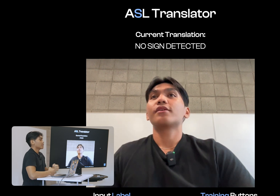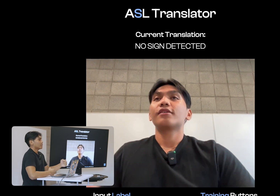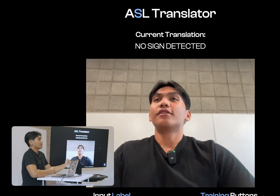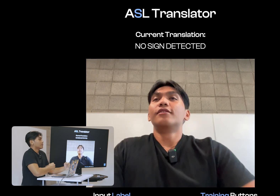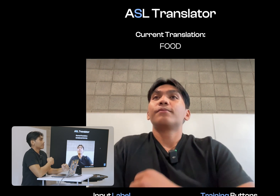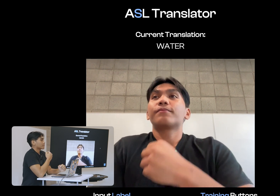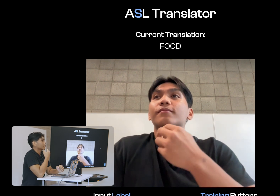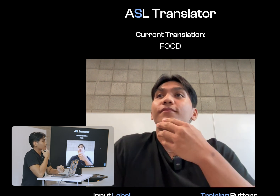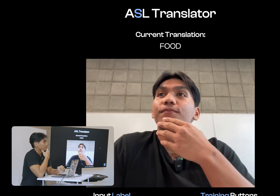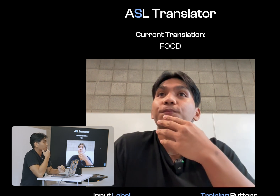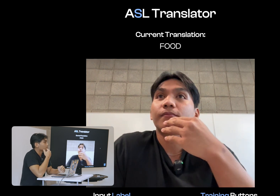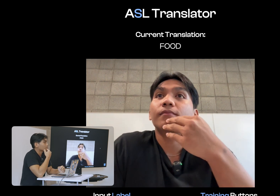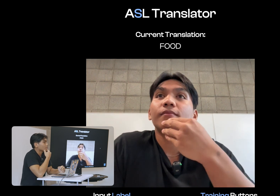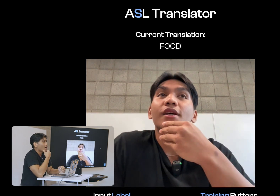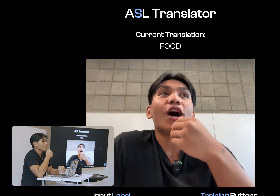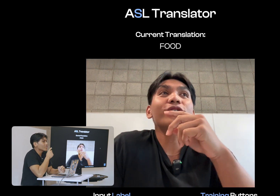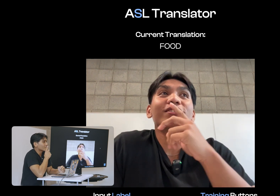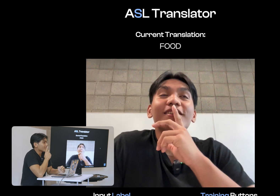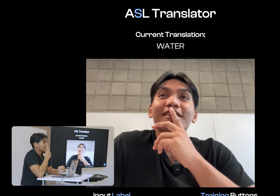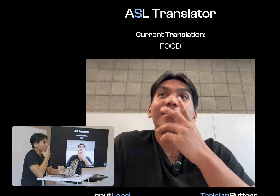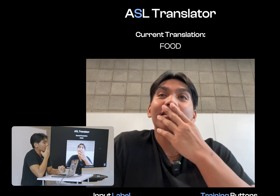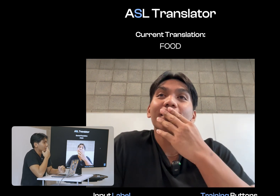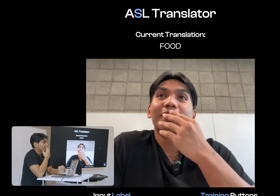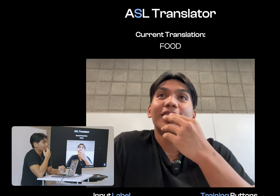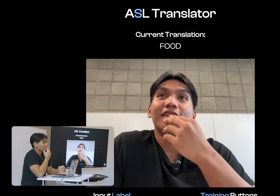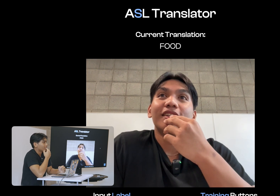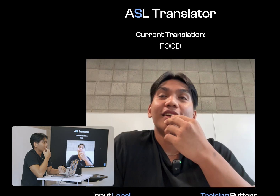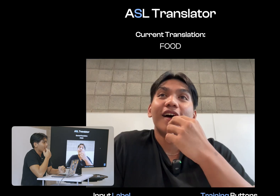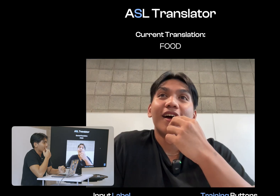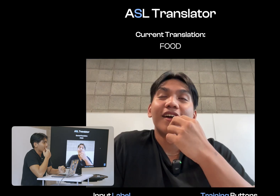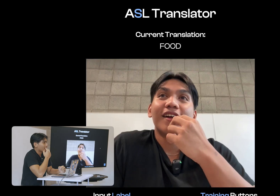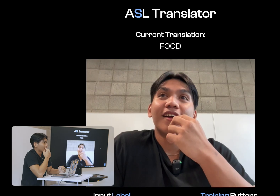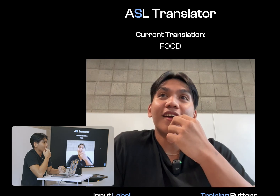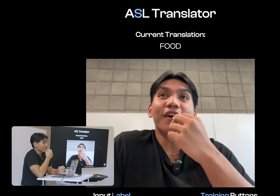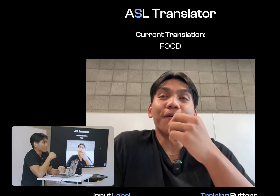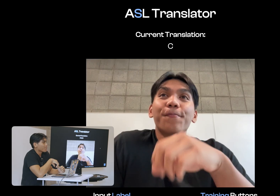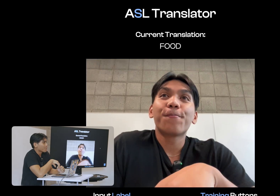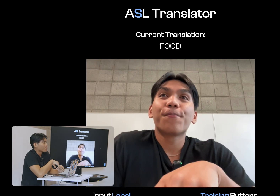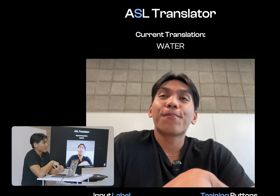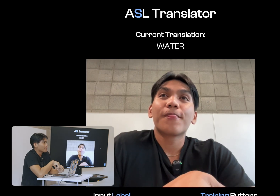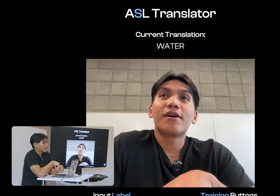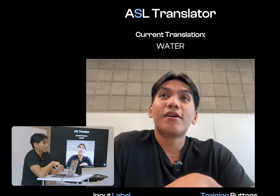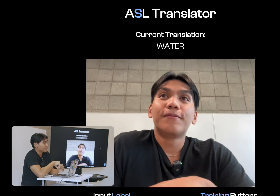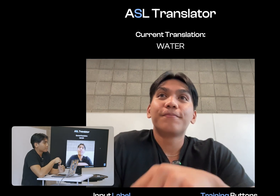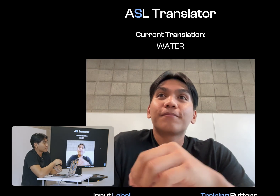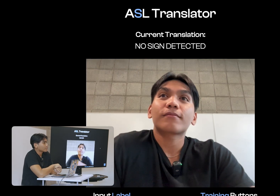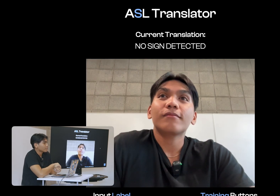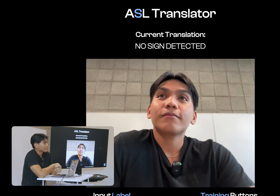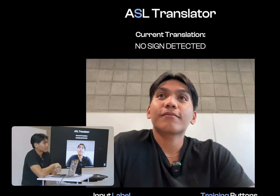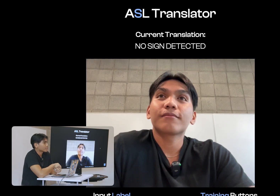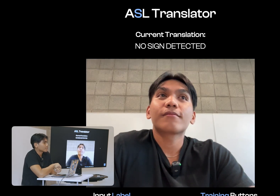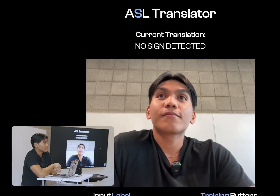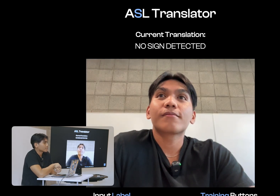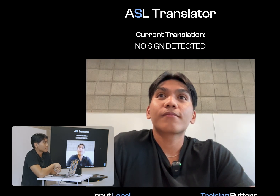like Like a wooden- pre-trained model. I was- It could lock in the hand first, Yeah. and then